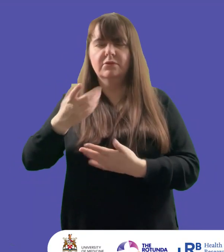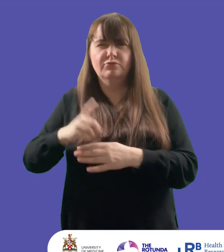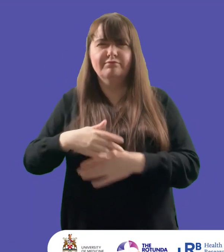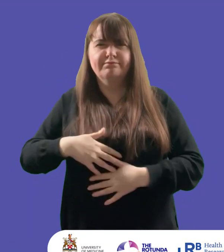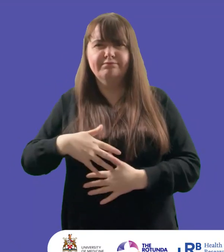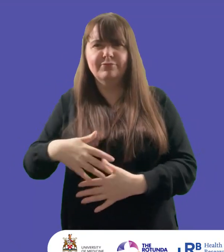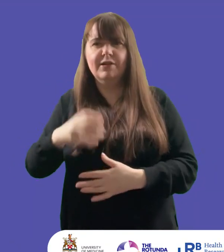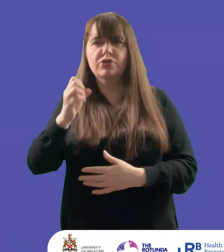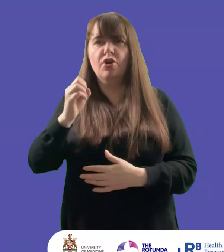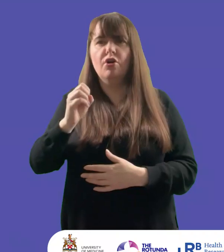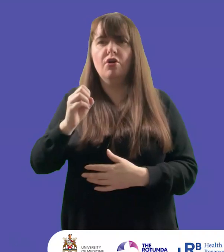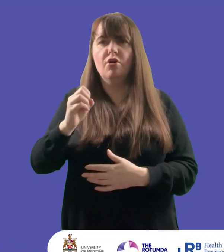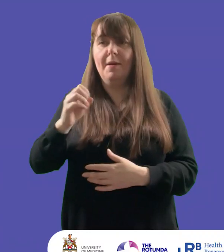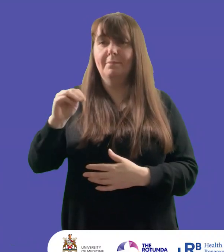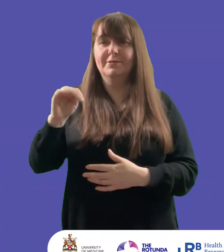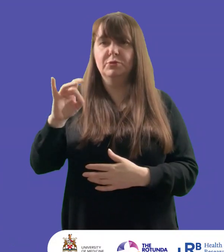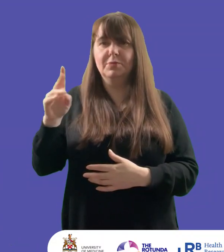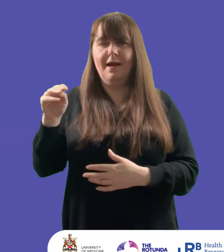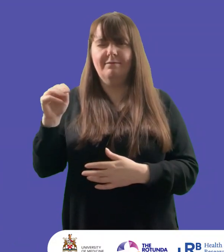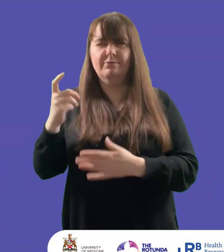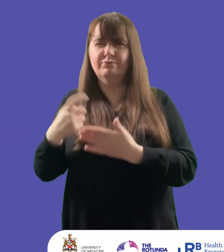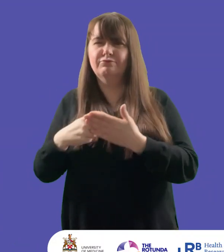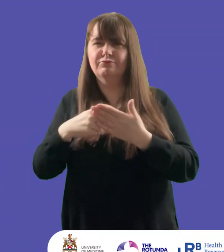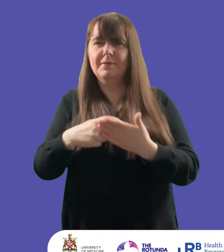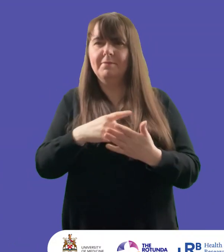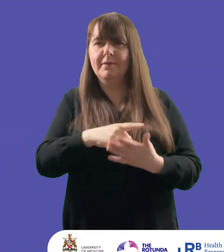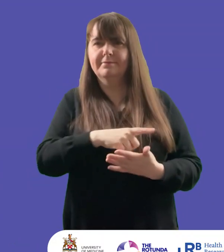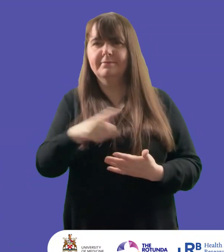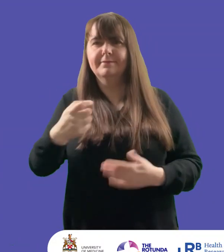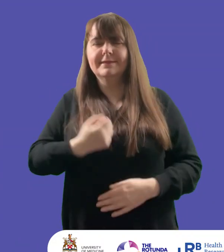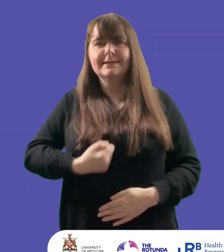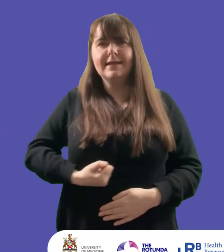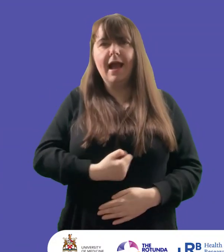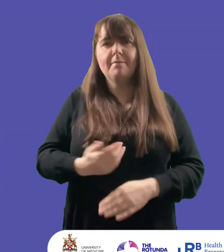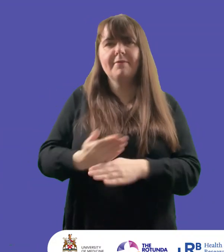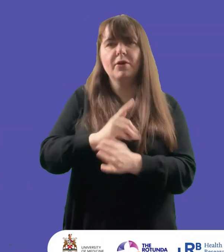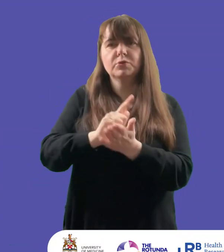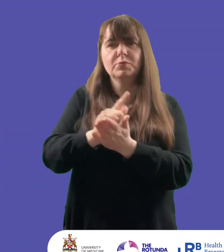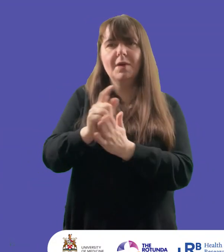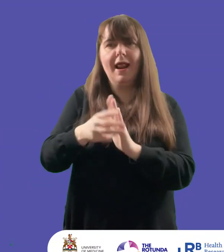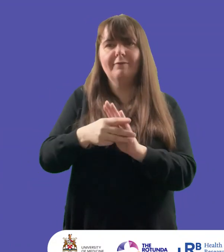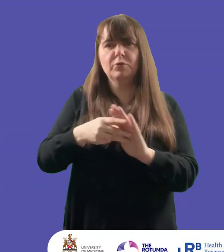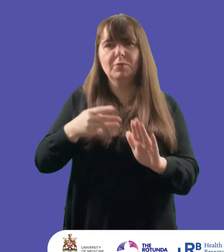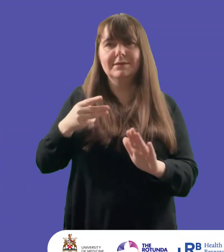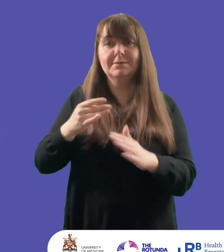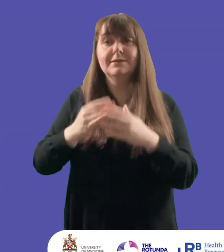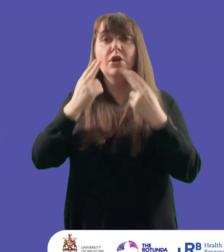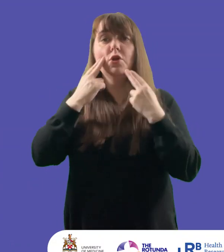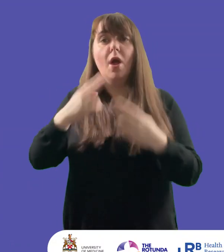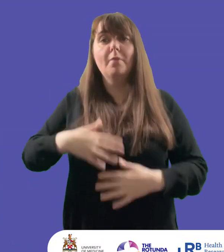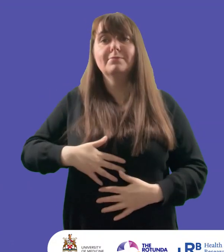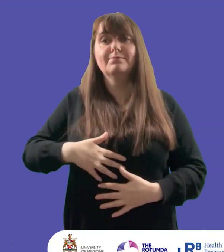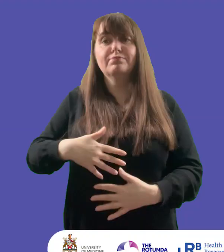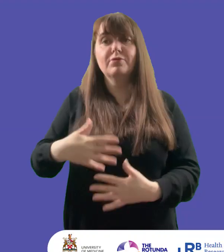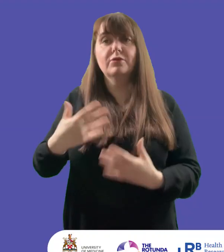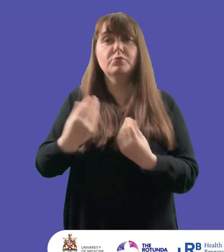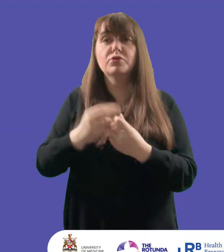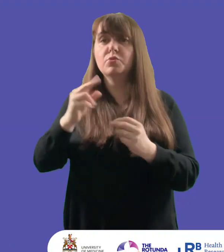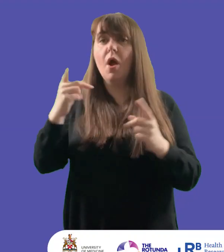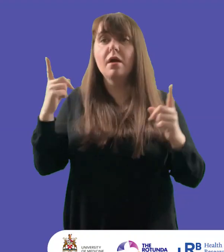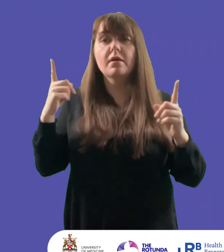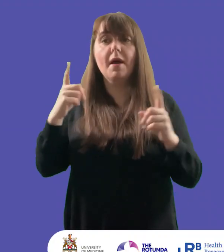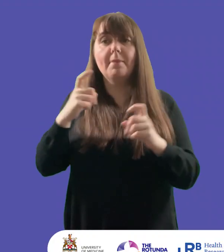In some pregnancies, doctor or midwife may recommend that you need a scan before 12 weeks, but in normal pregnancies with